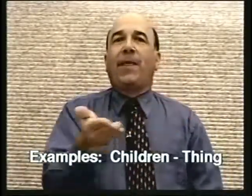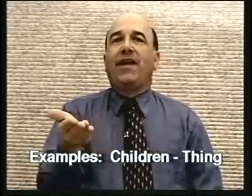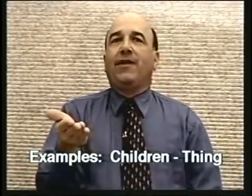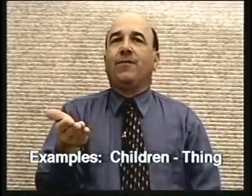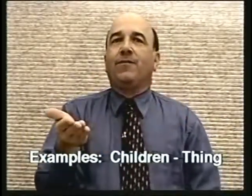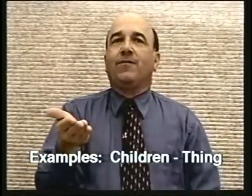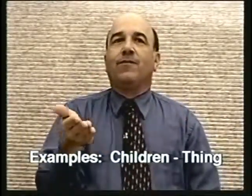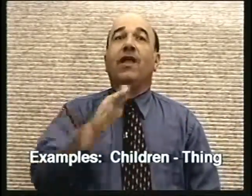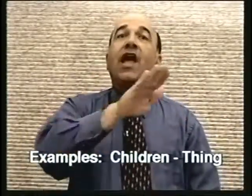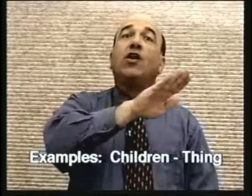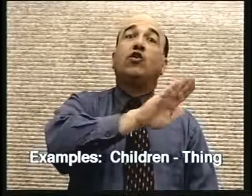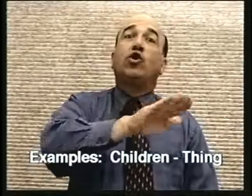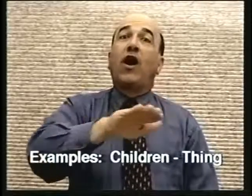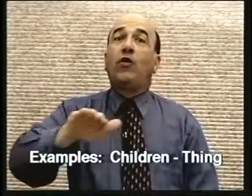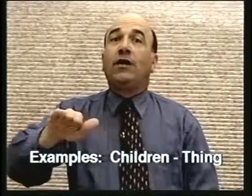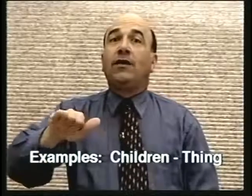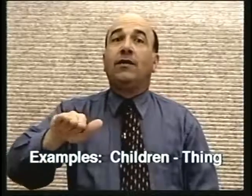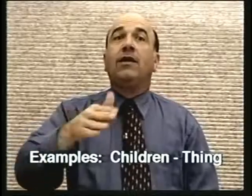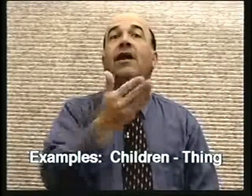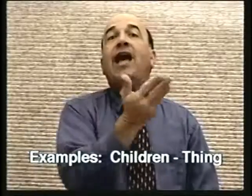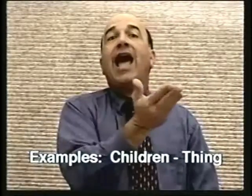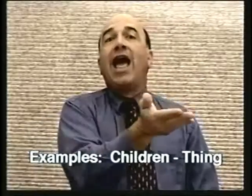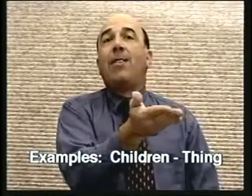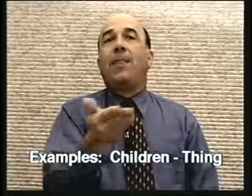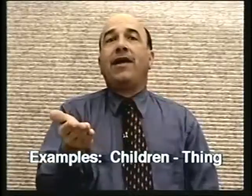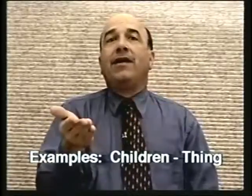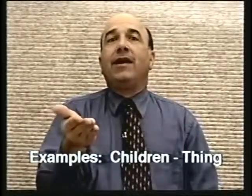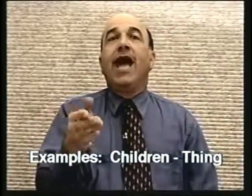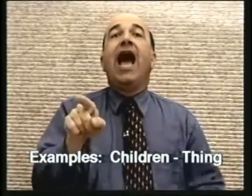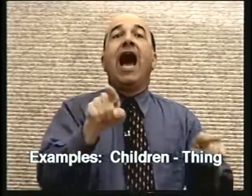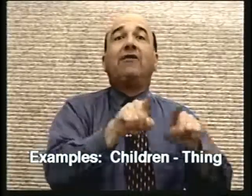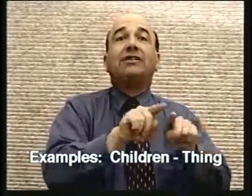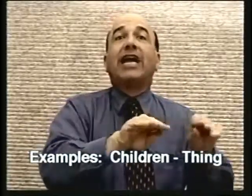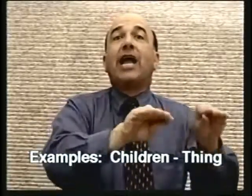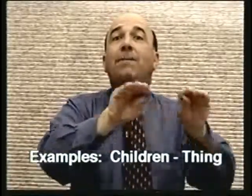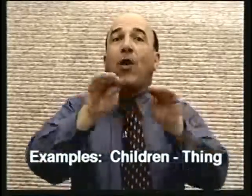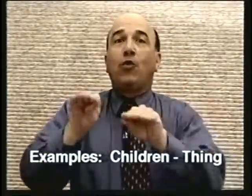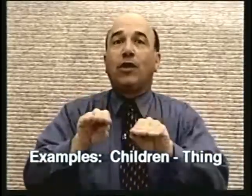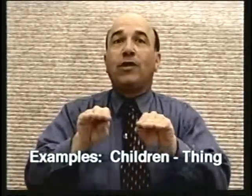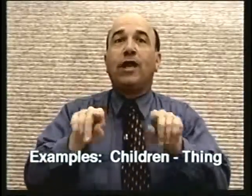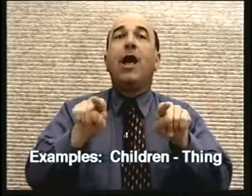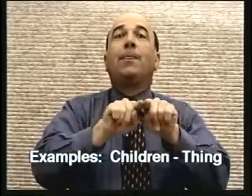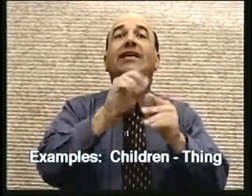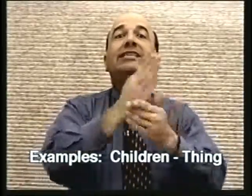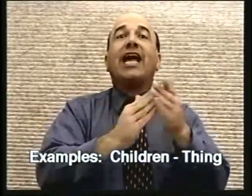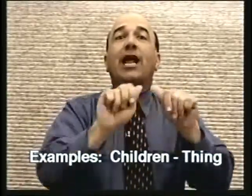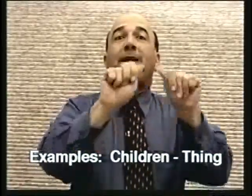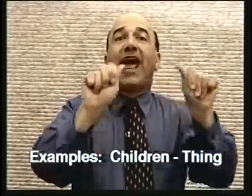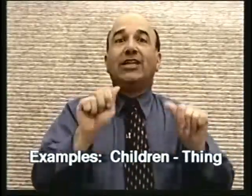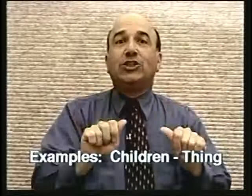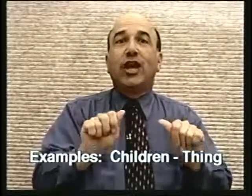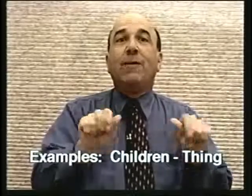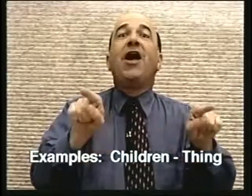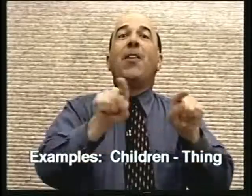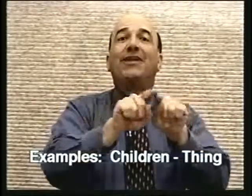being. Children and being have the same motion, the same hand shape, the